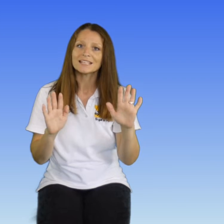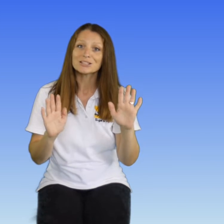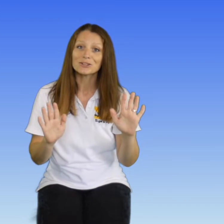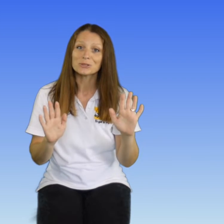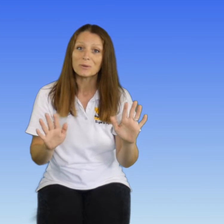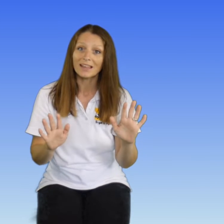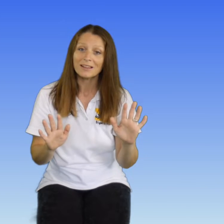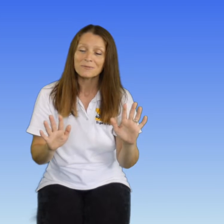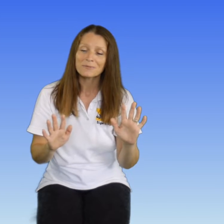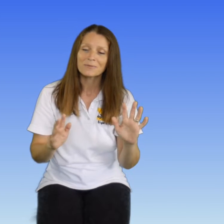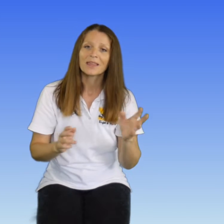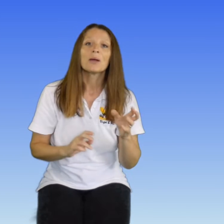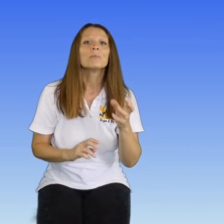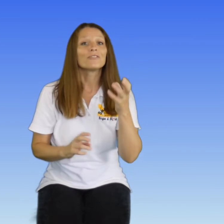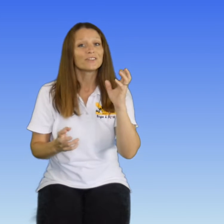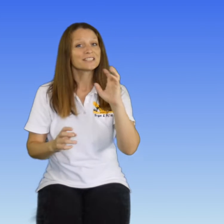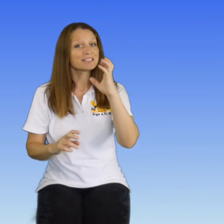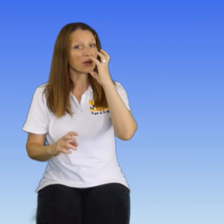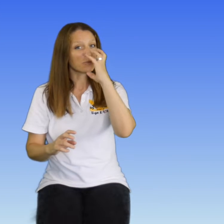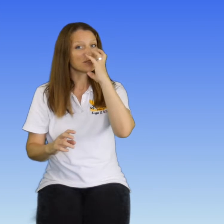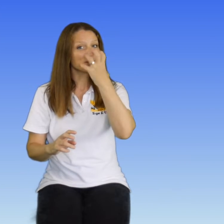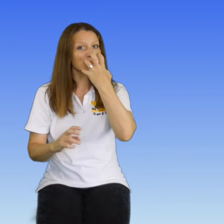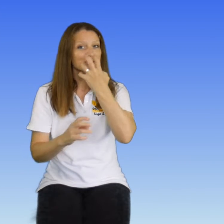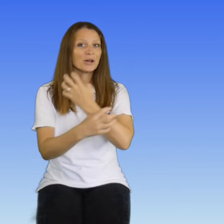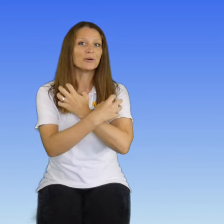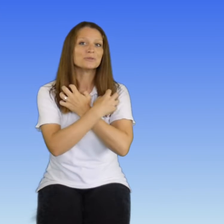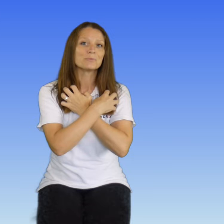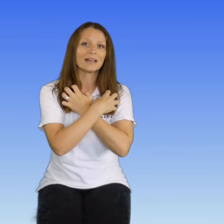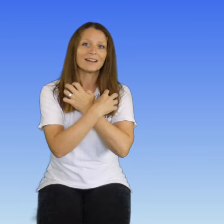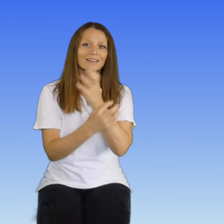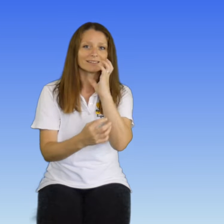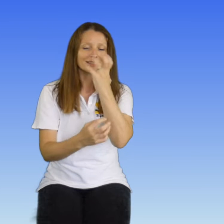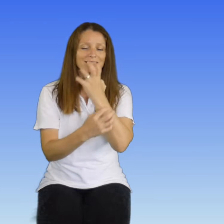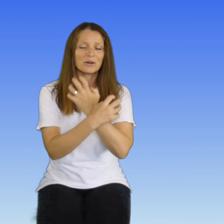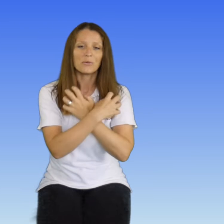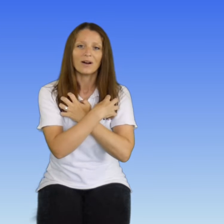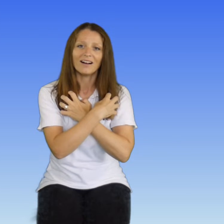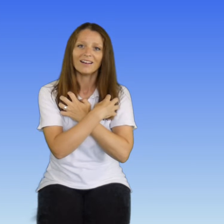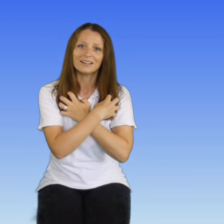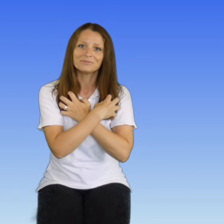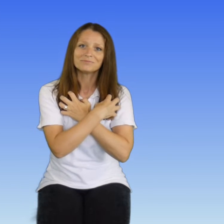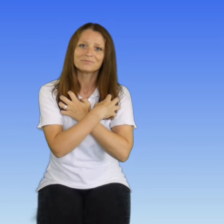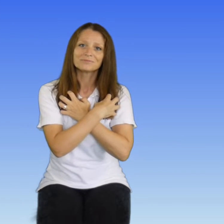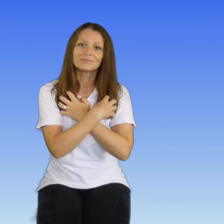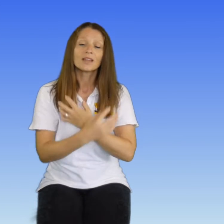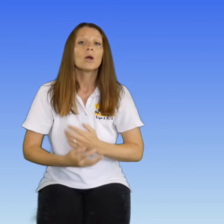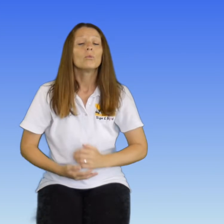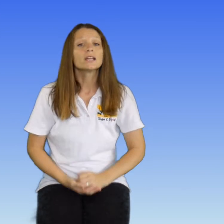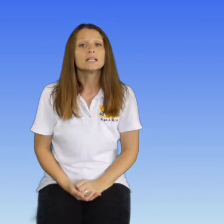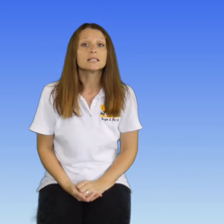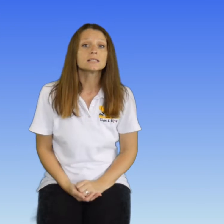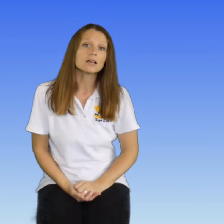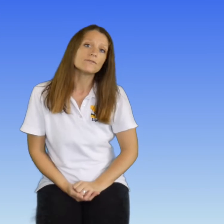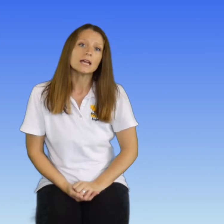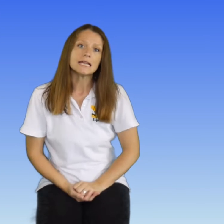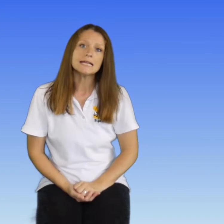not a bear, but for the sign we do nose bear like this, koala. We're going to need the sign for eating